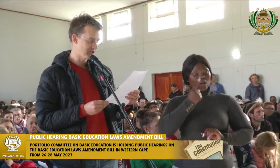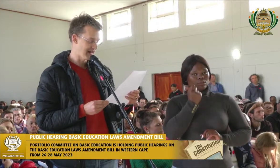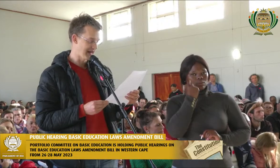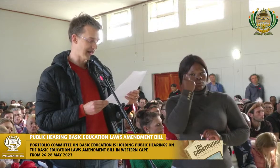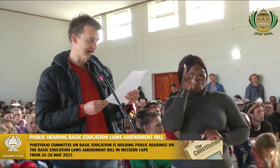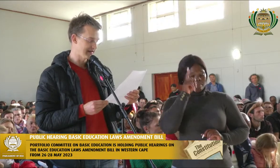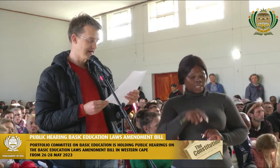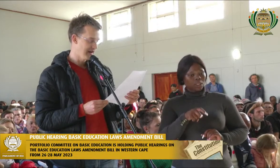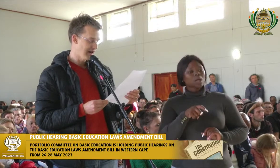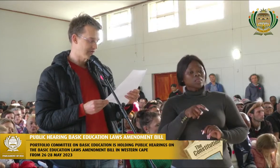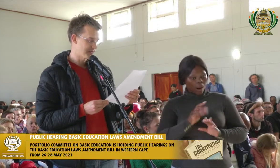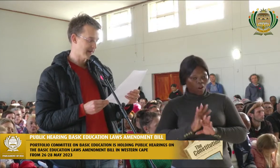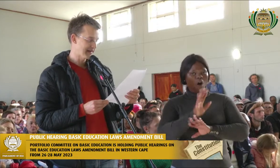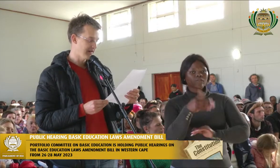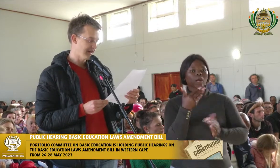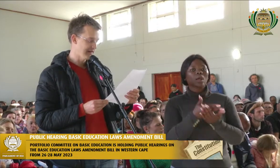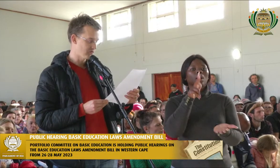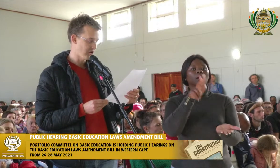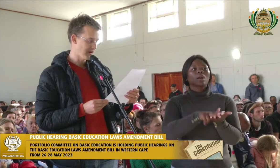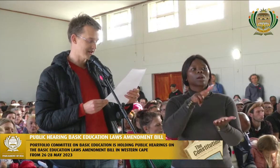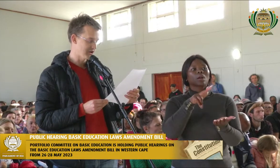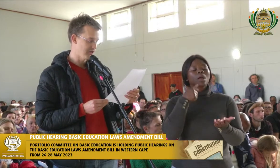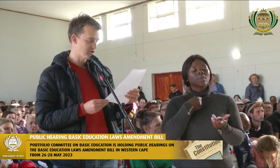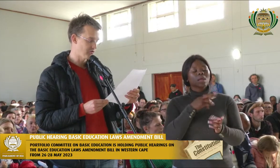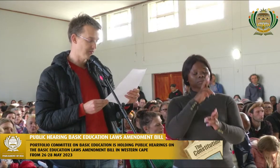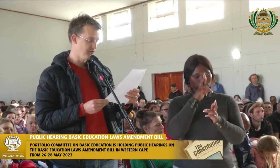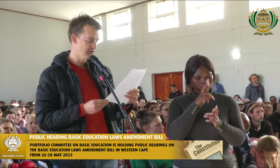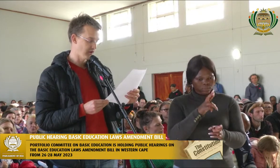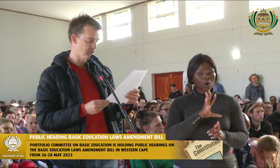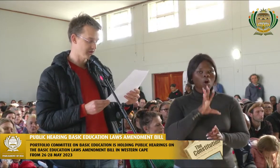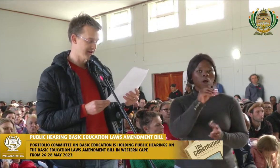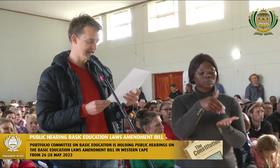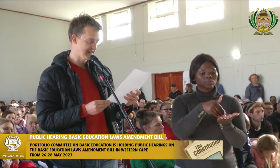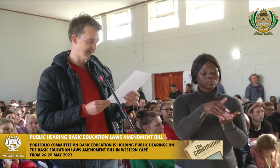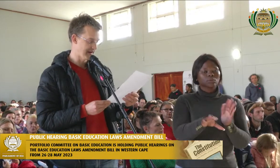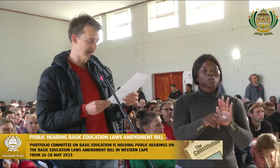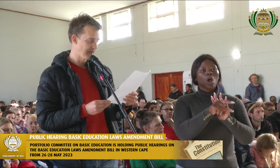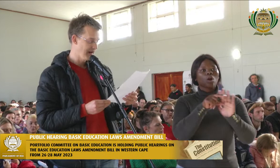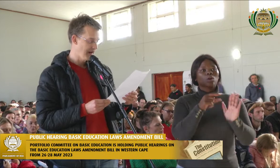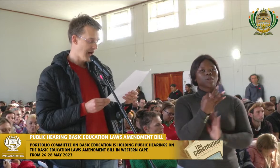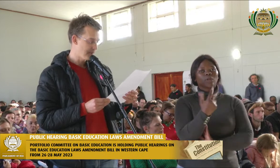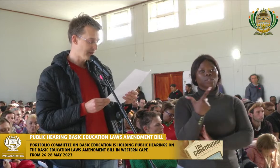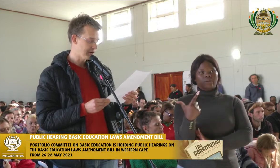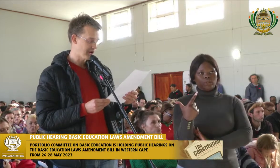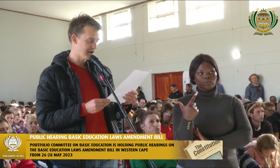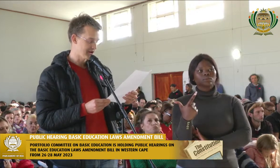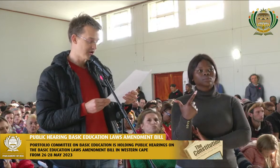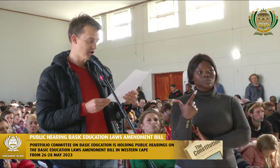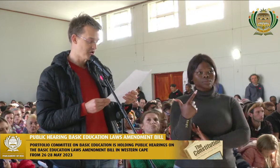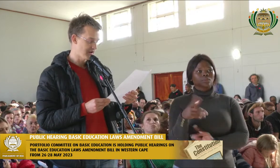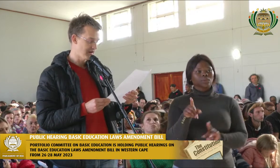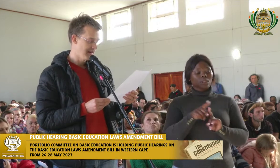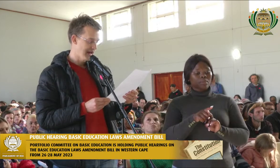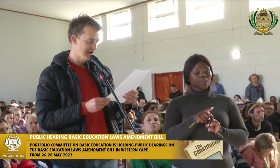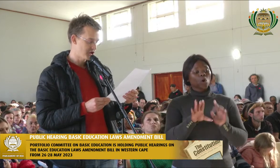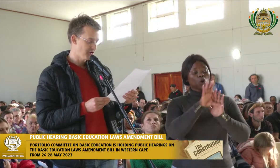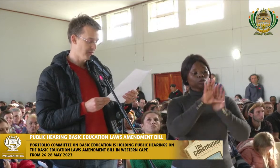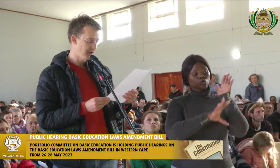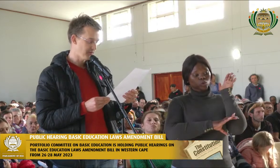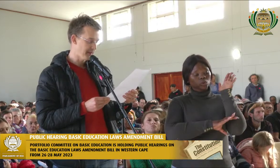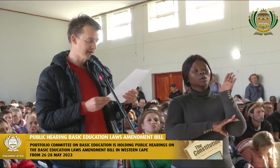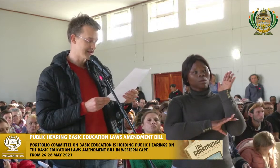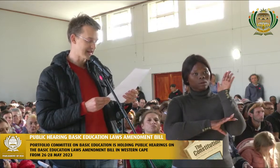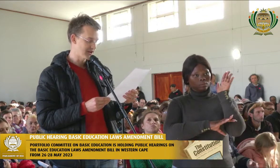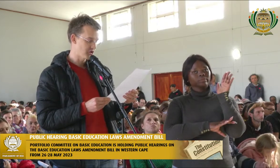we attempt to regulate. I respectfully request you to remove Clause 37, uphold our constitution, and